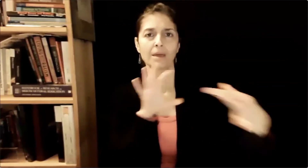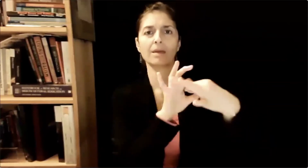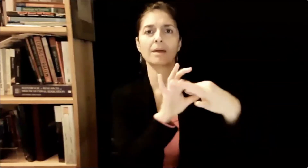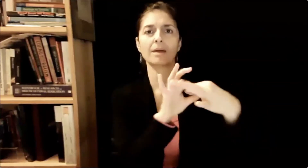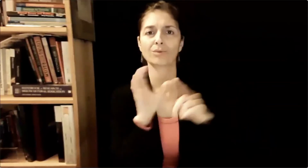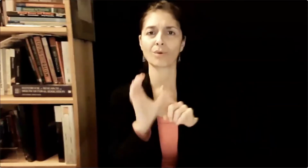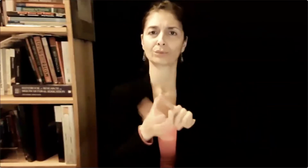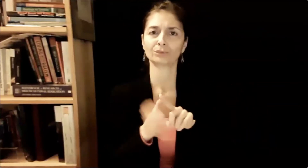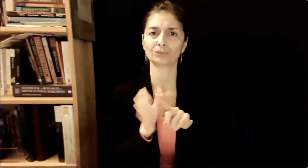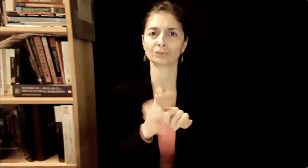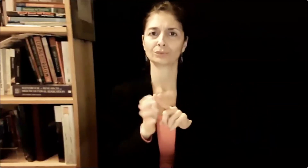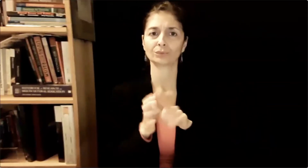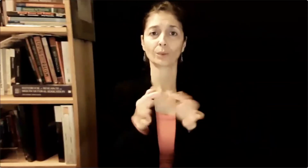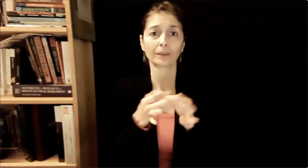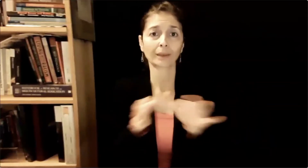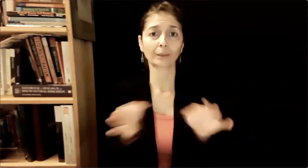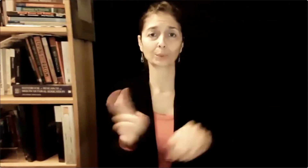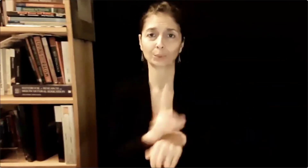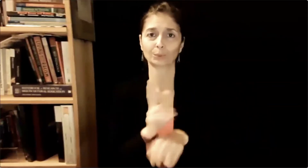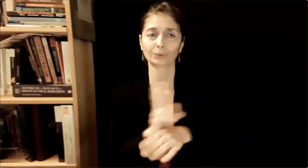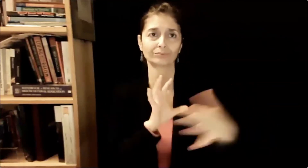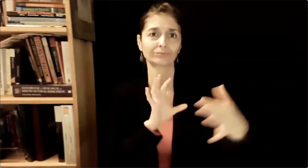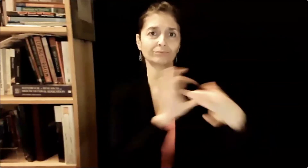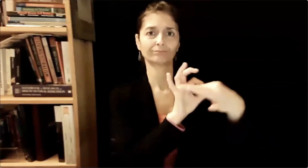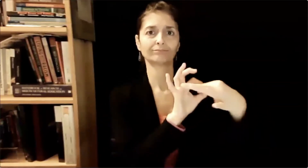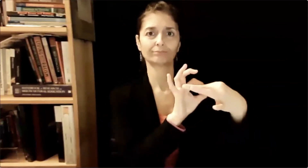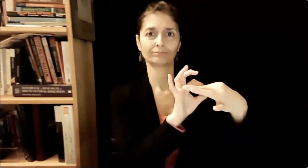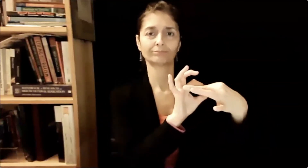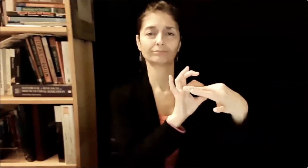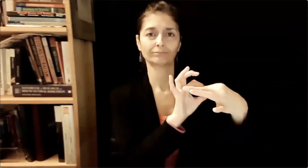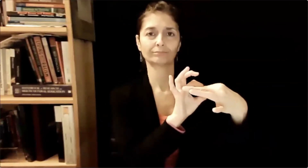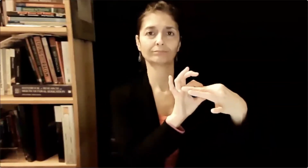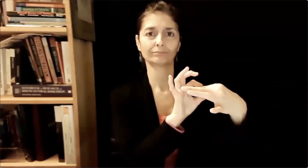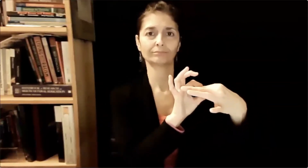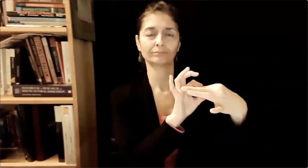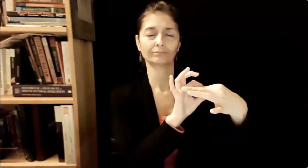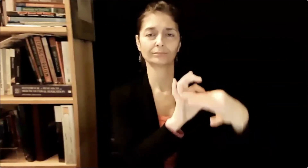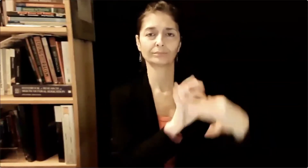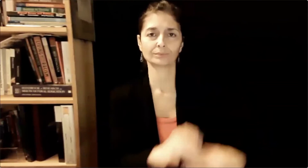Pick things up, make cultural connections, make connections to language use.